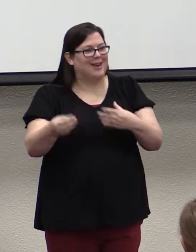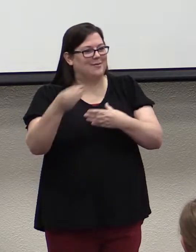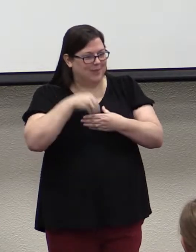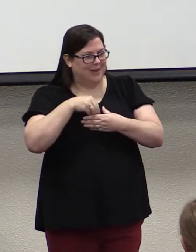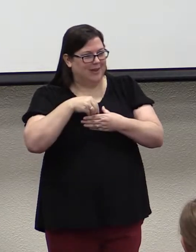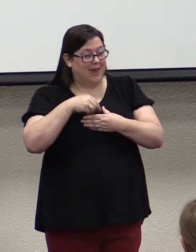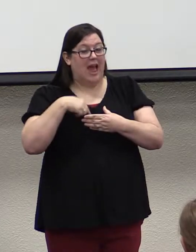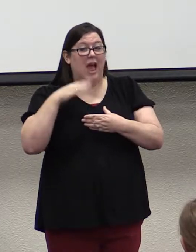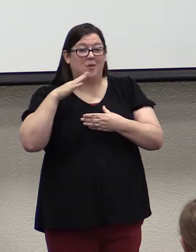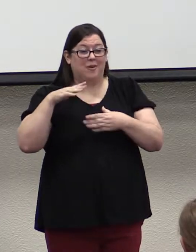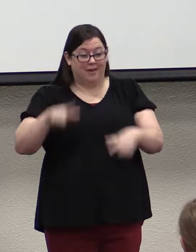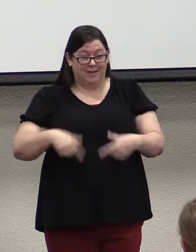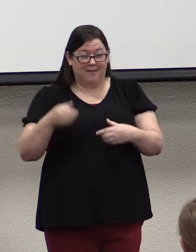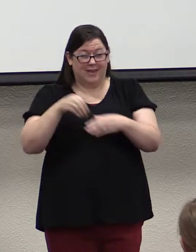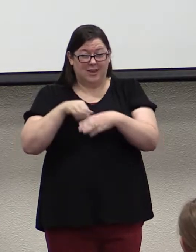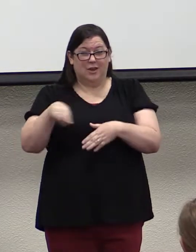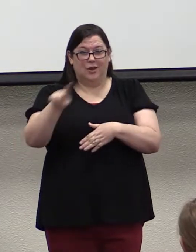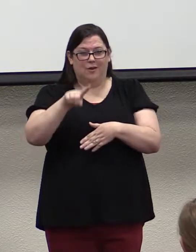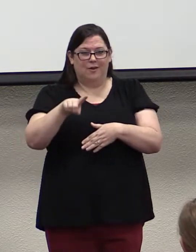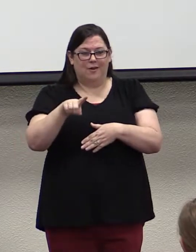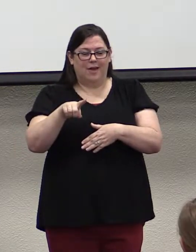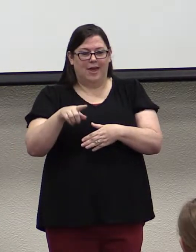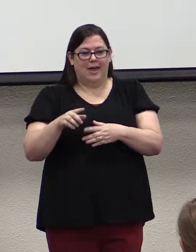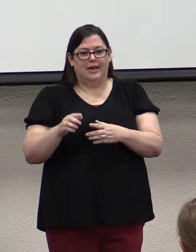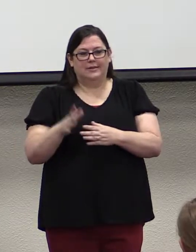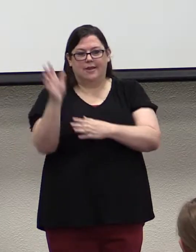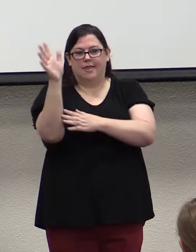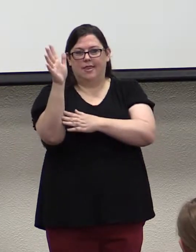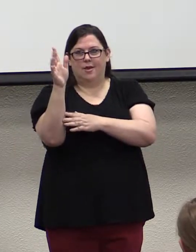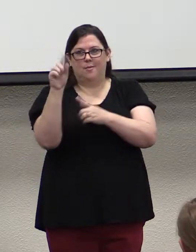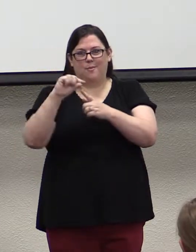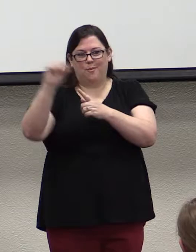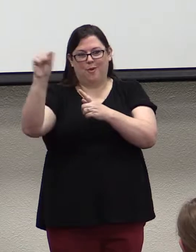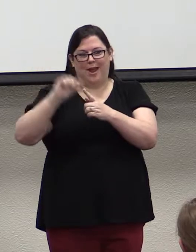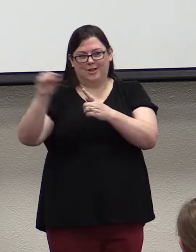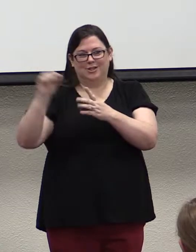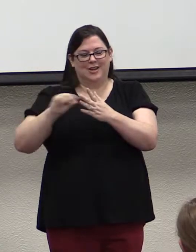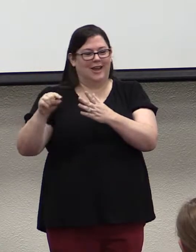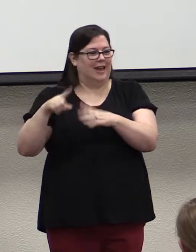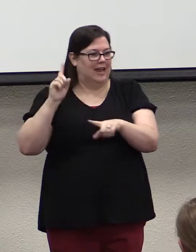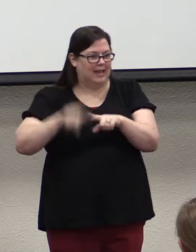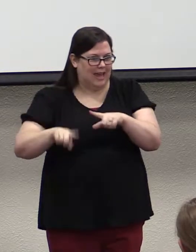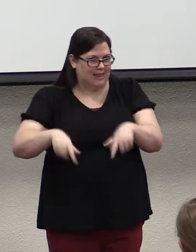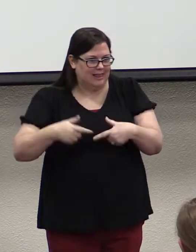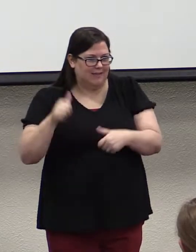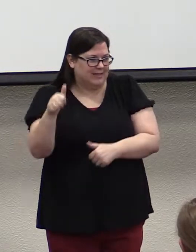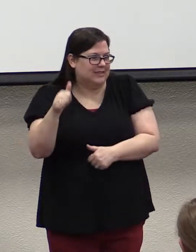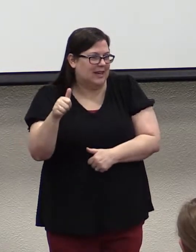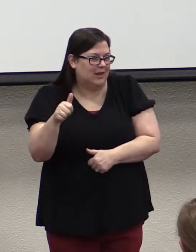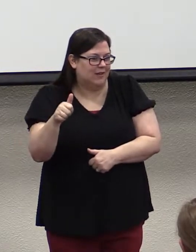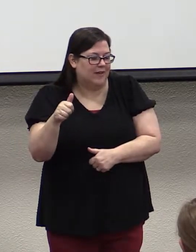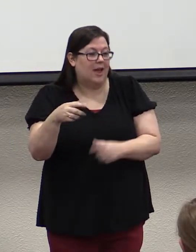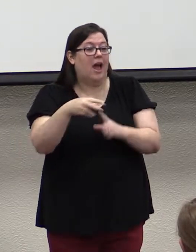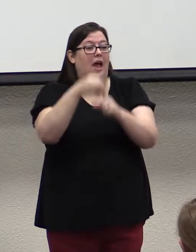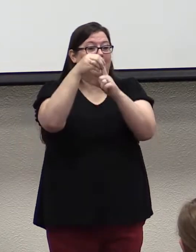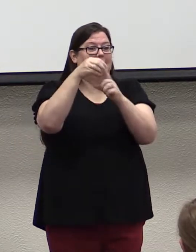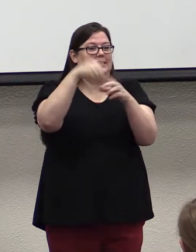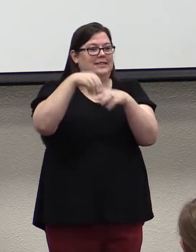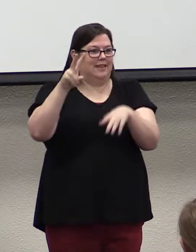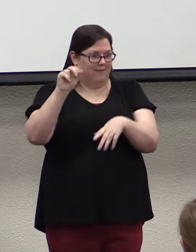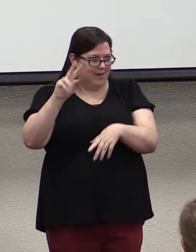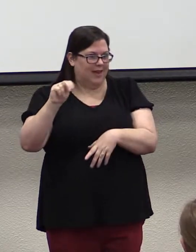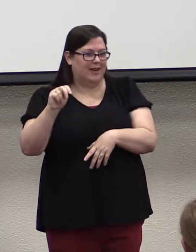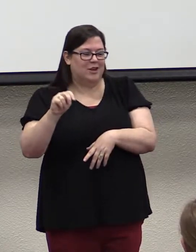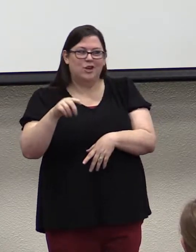branch cannot bear fruit by itself unless it abides in the vine, neither can you unless you